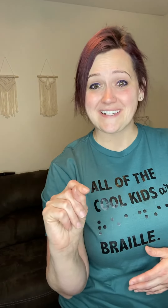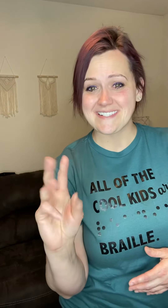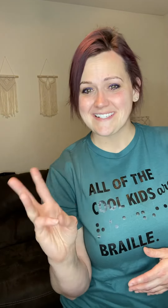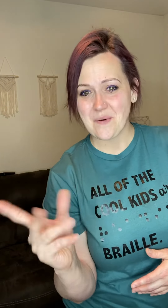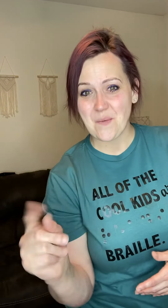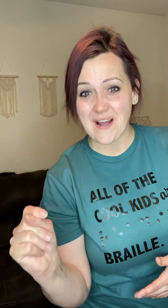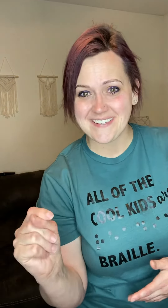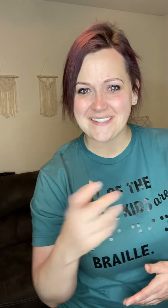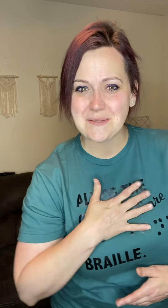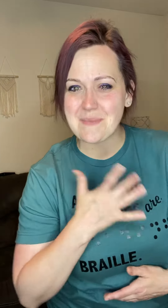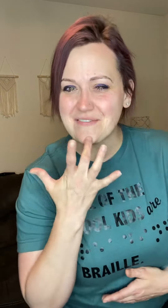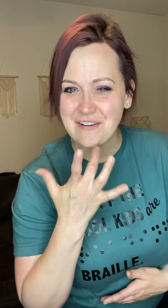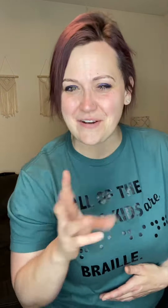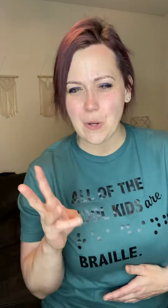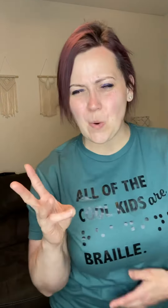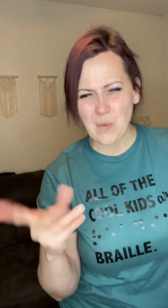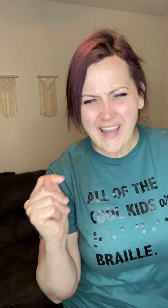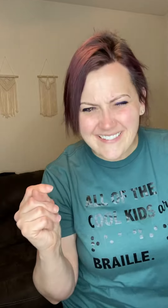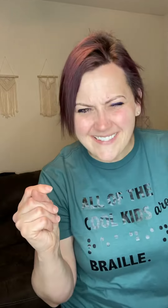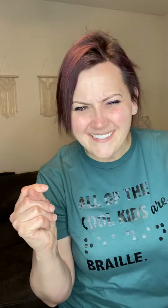sideways. What? It's my favorite. What?